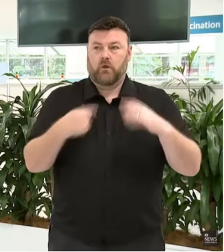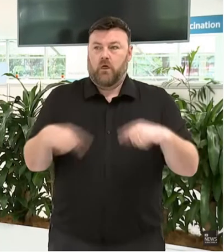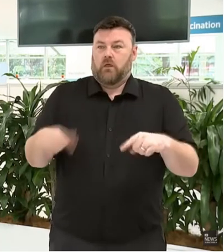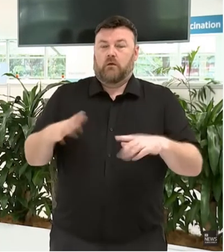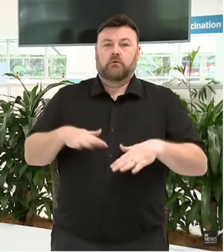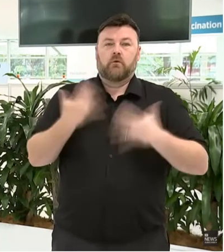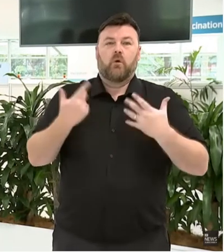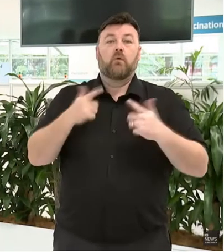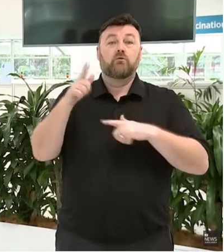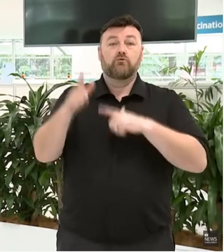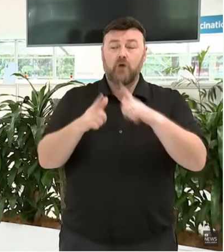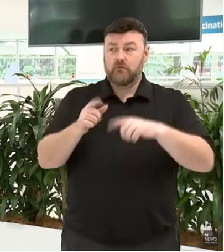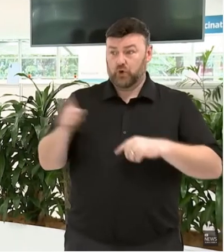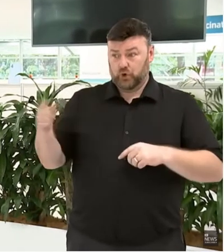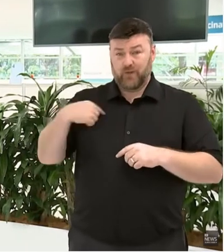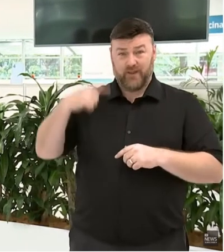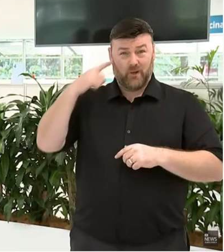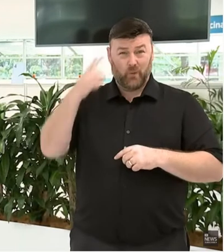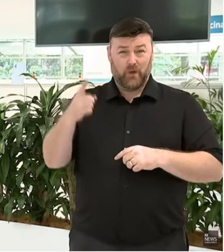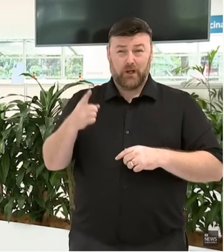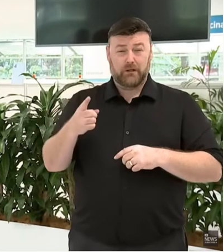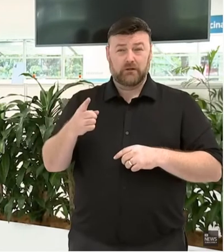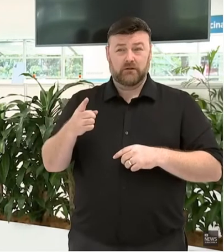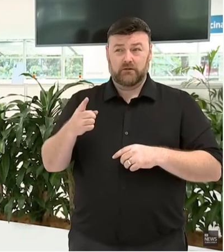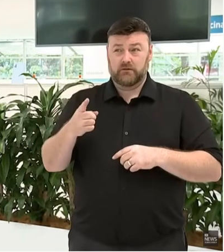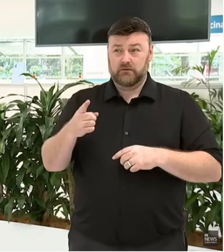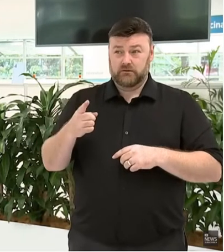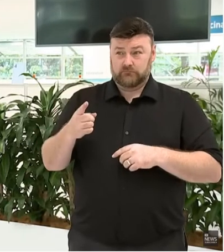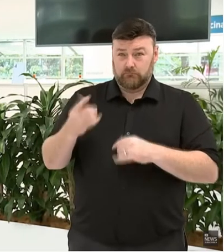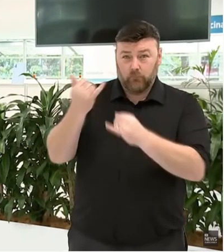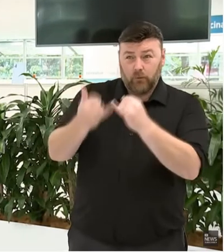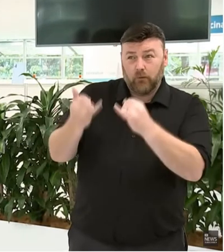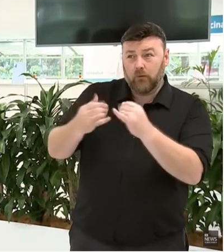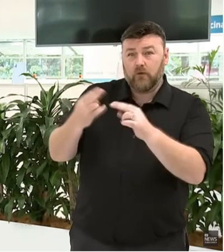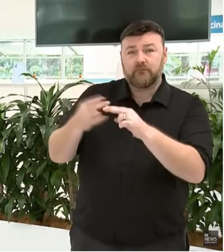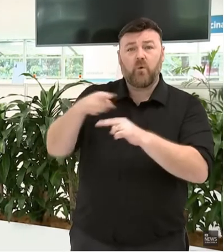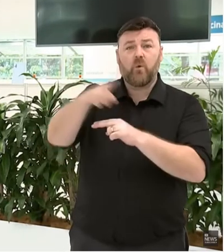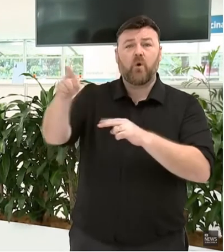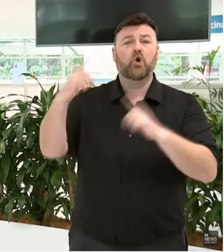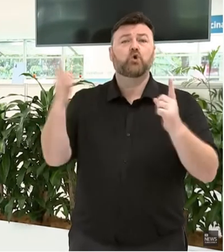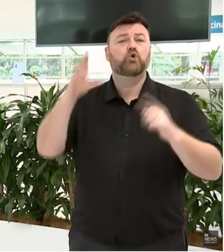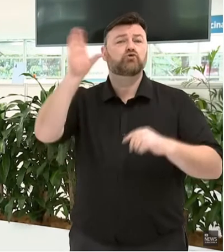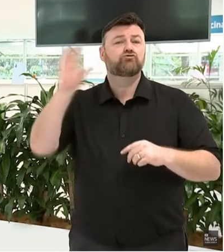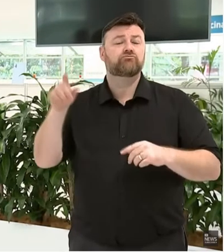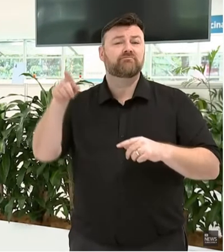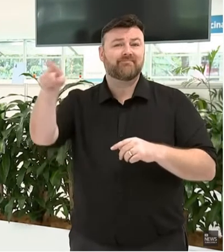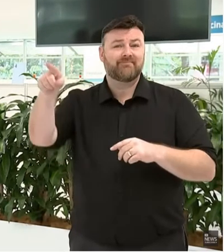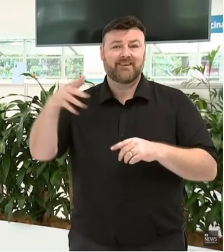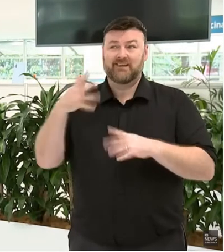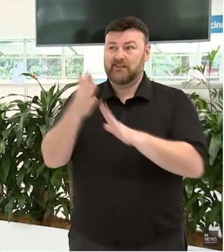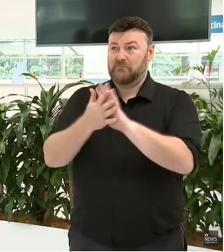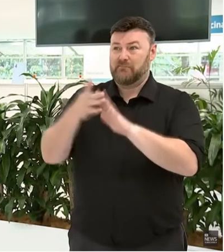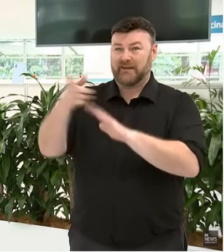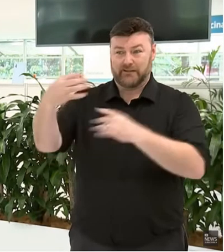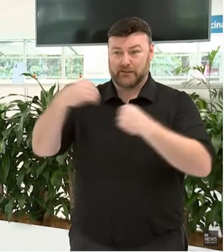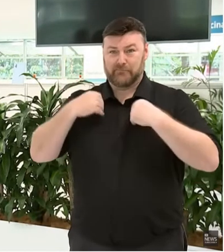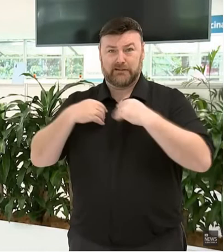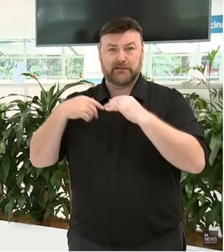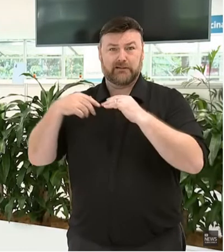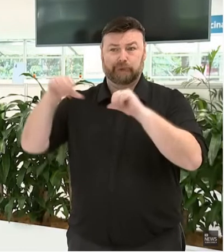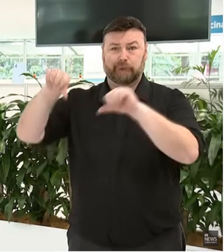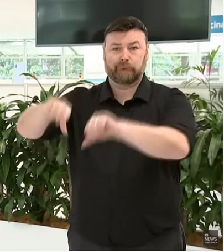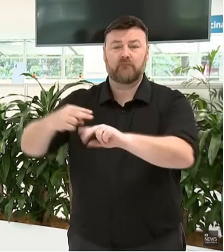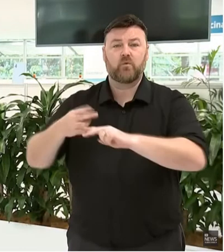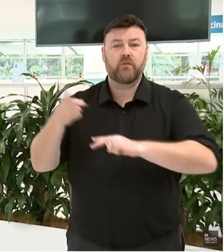on regional communities again during a time where they should be getting a lot of business? I accept that as case numbers increase in the short